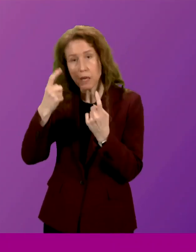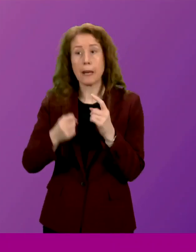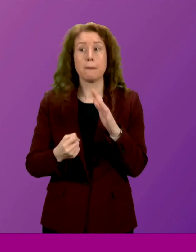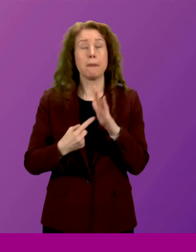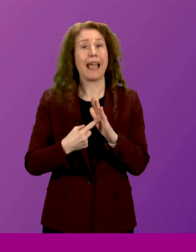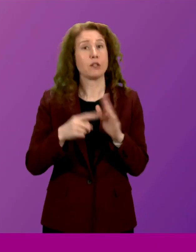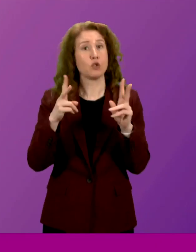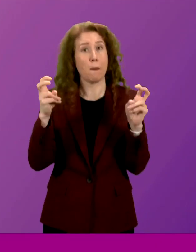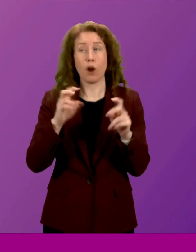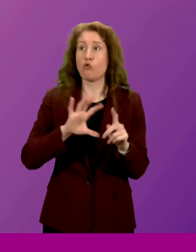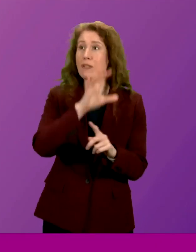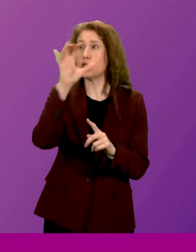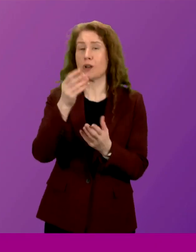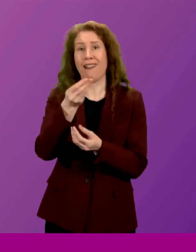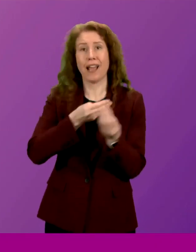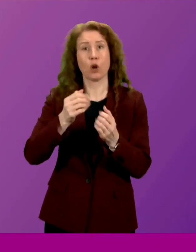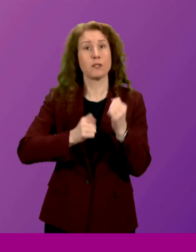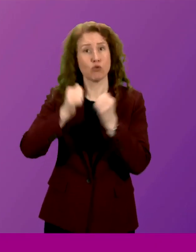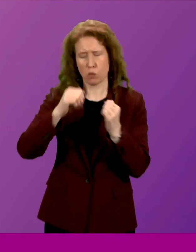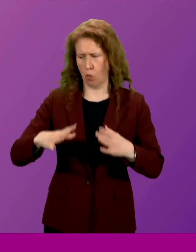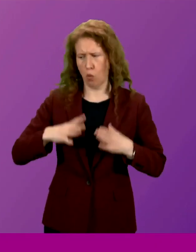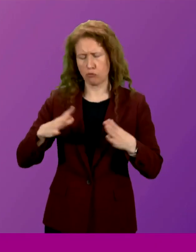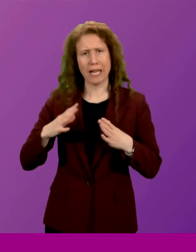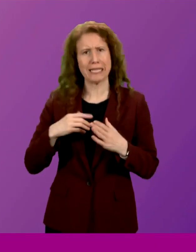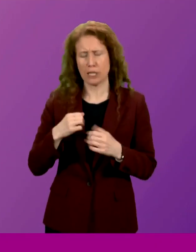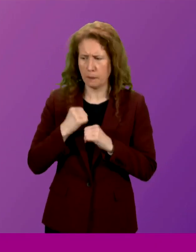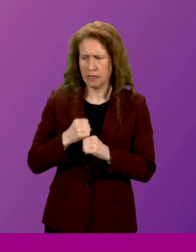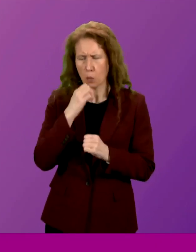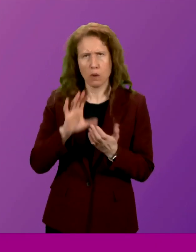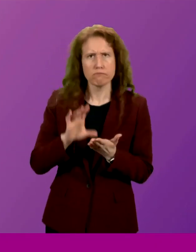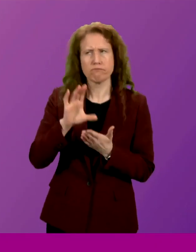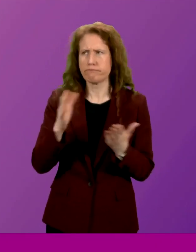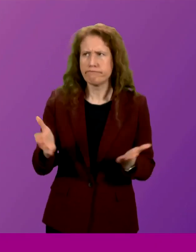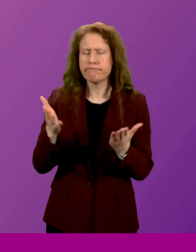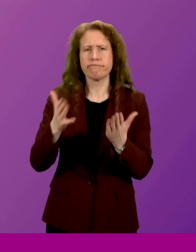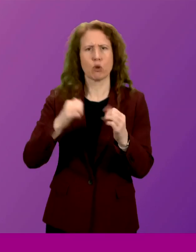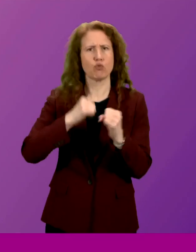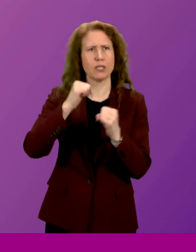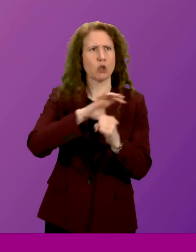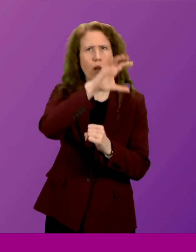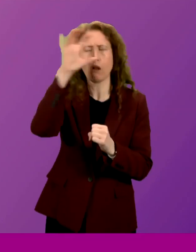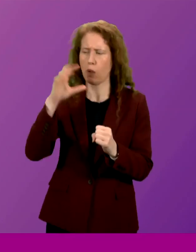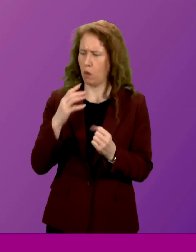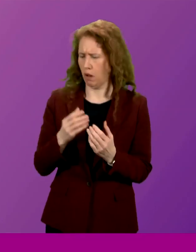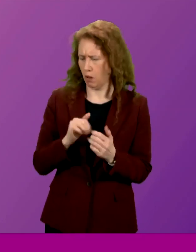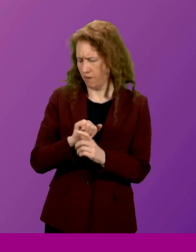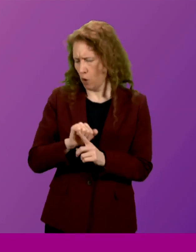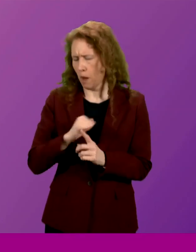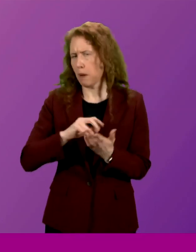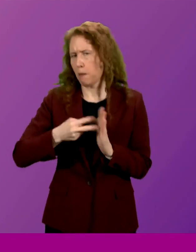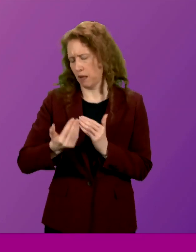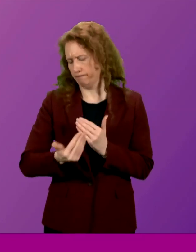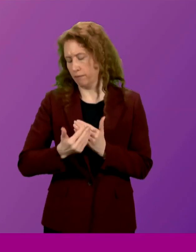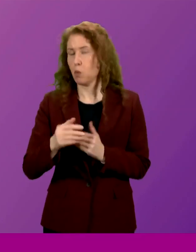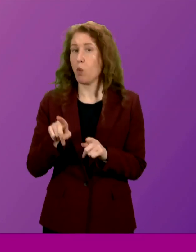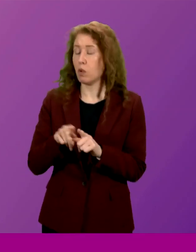regional economic structures, we are already committed to increasing regional empowerment and will provide further information on our plans in the coming weeks. We also note